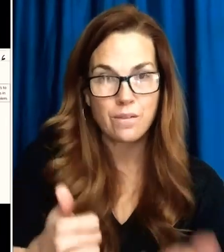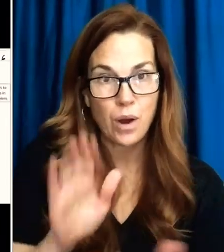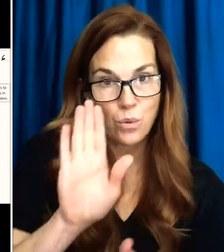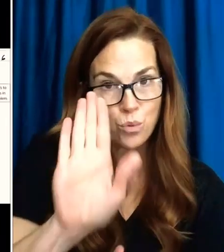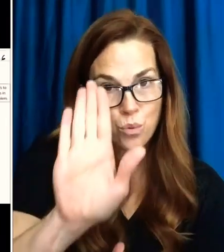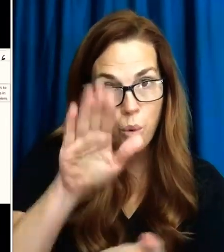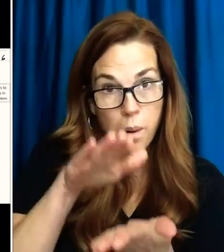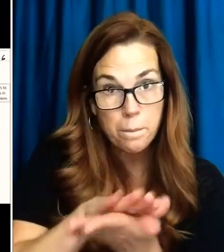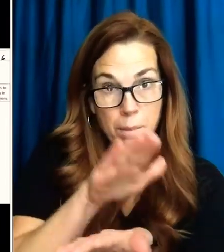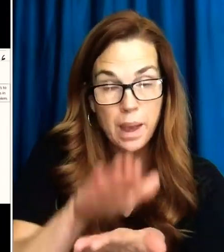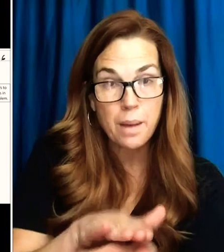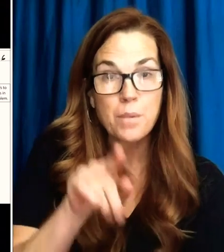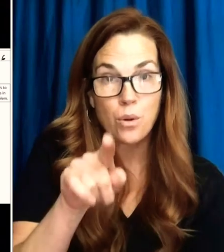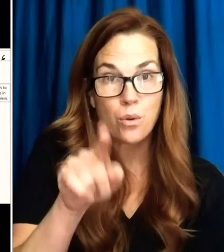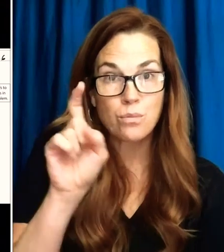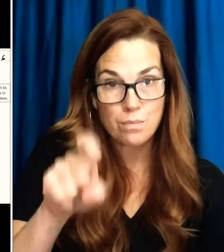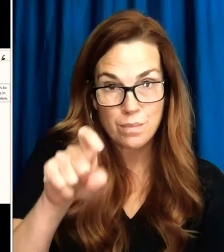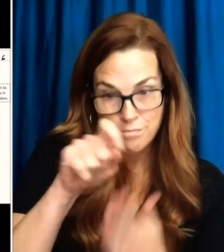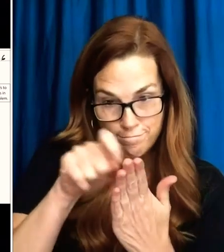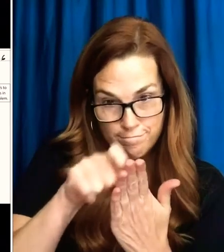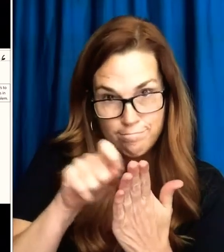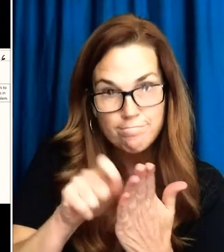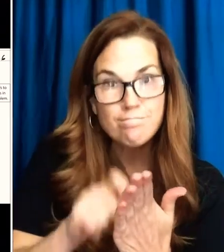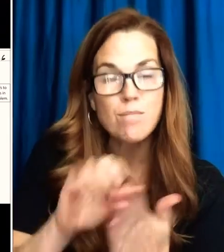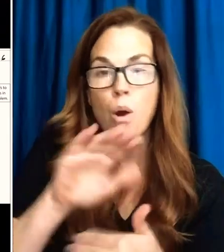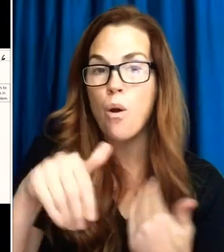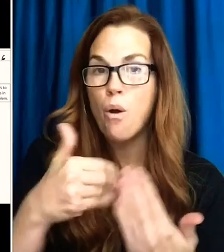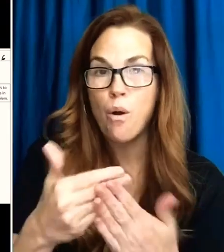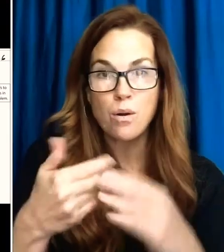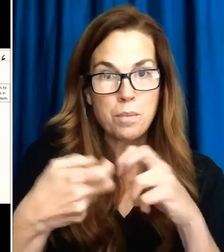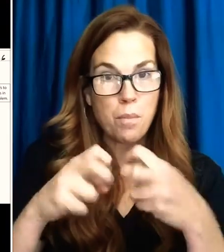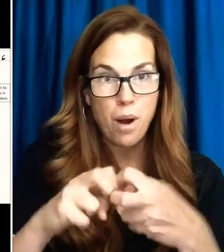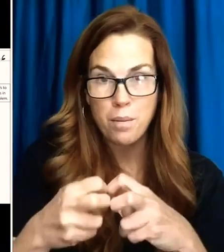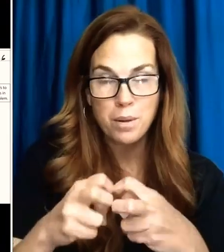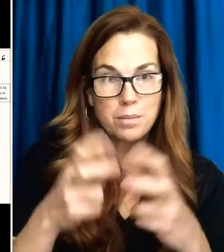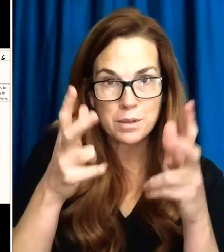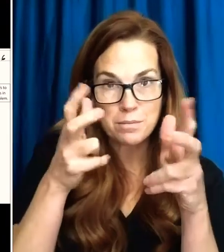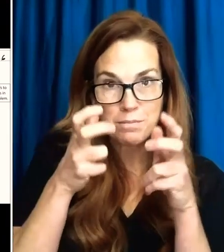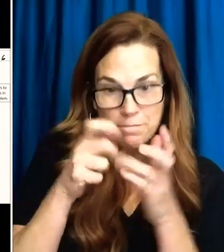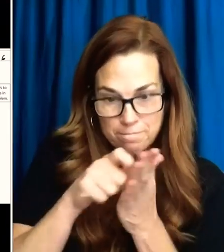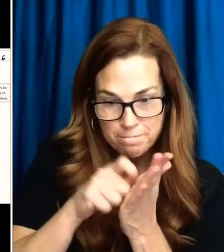this, you are going to get some practice plugging this into